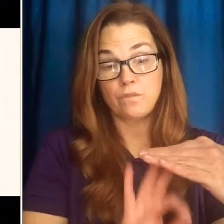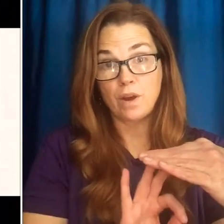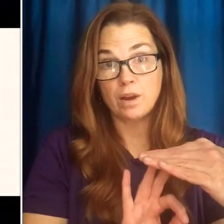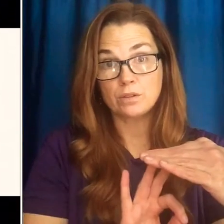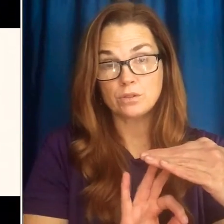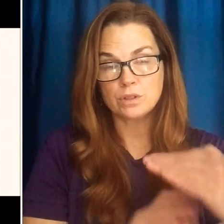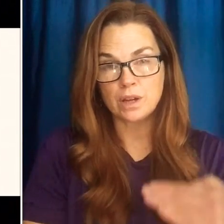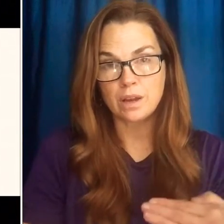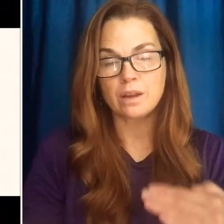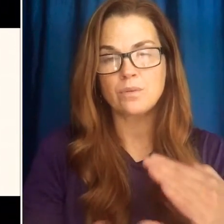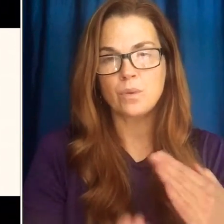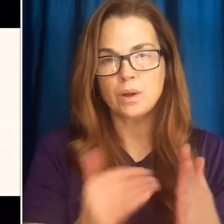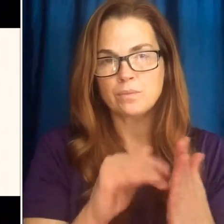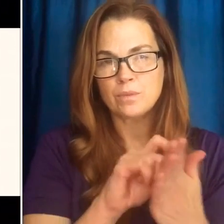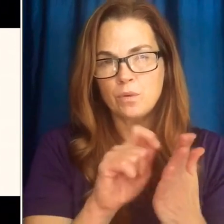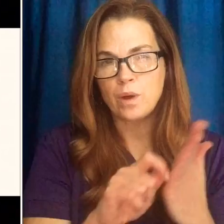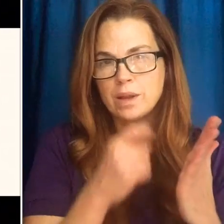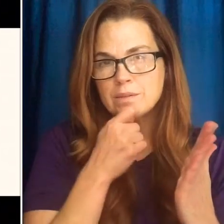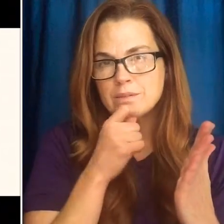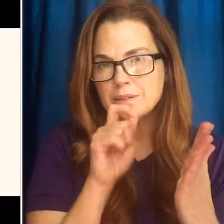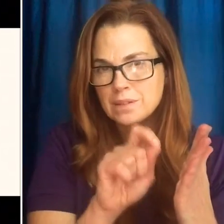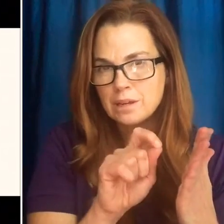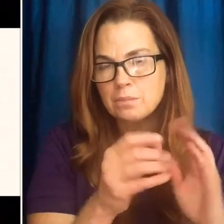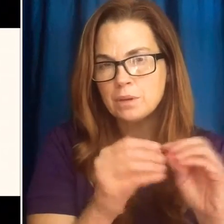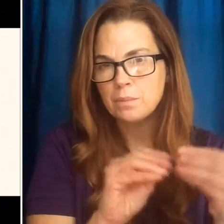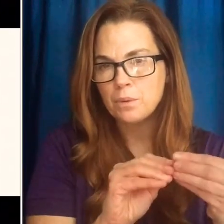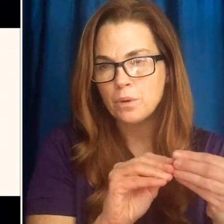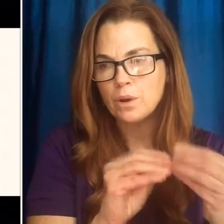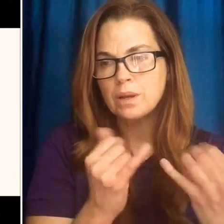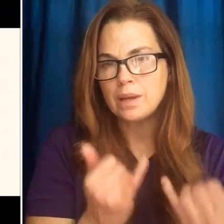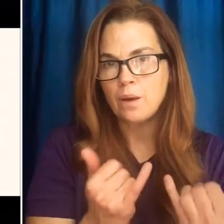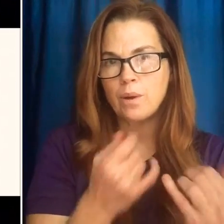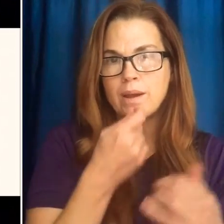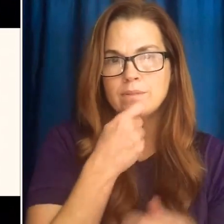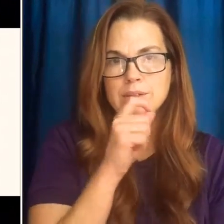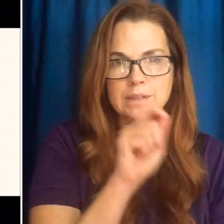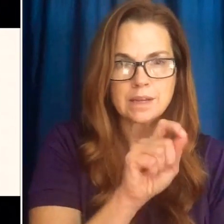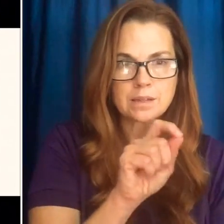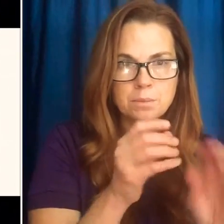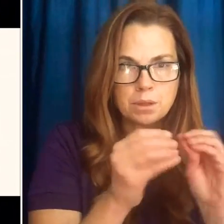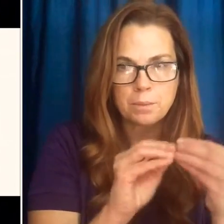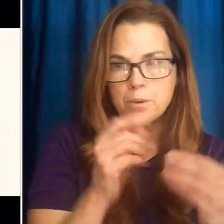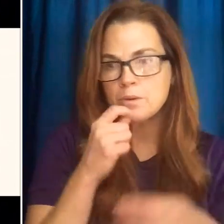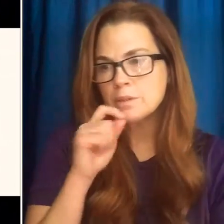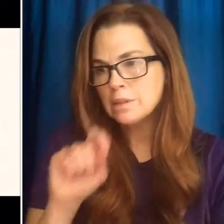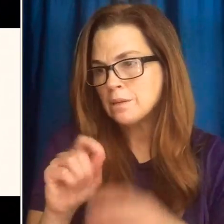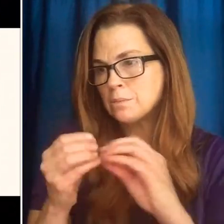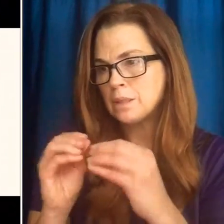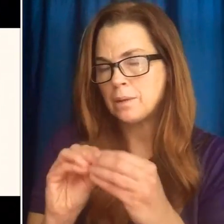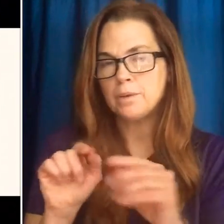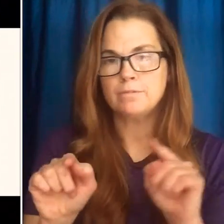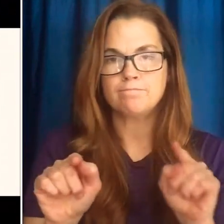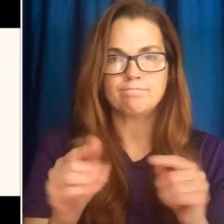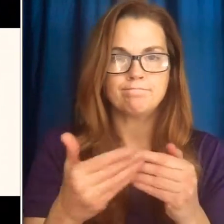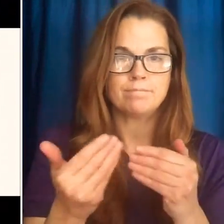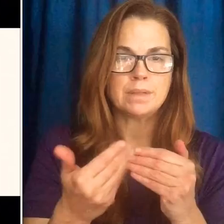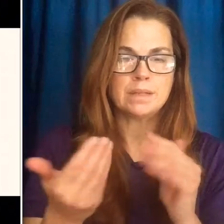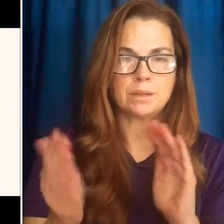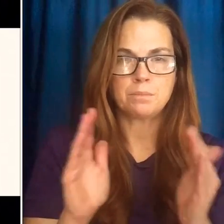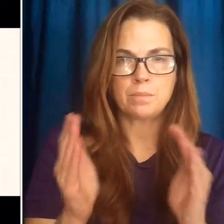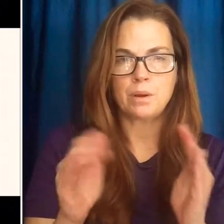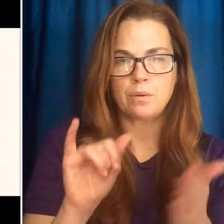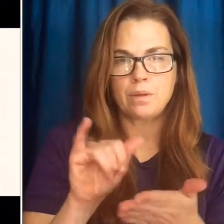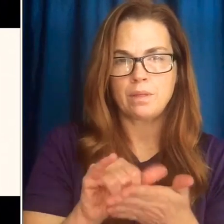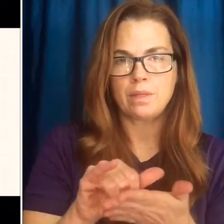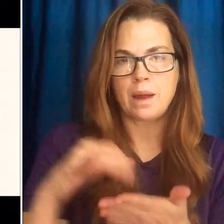could compare to each other, and that would be very helpful. Another reason would be to perform